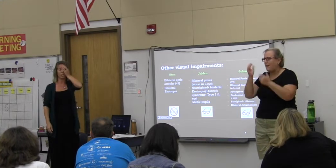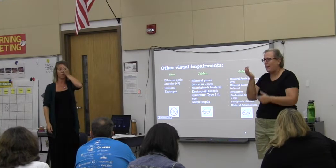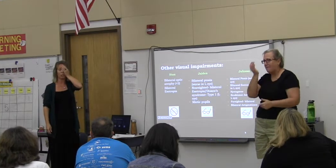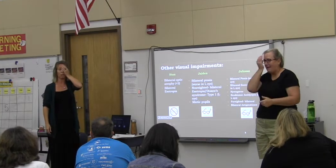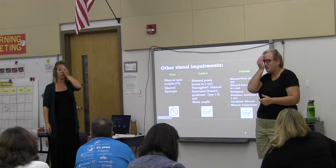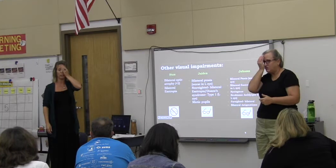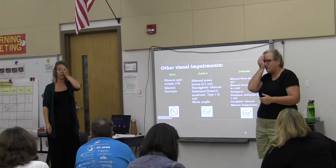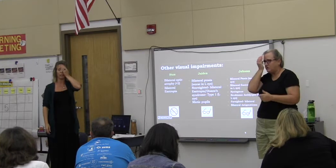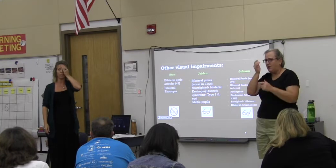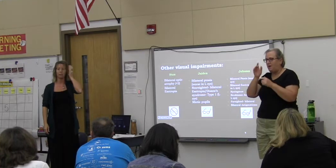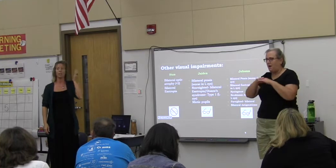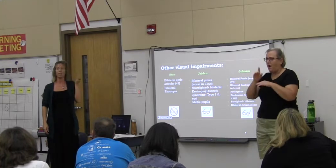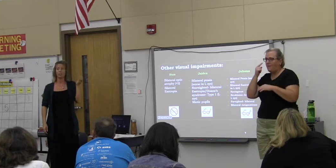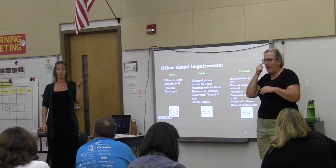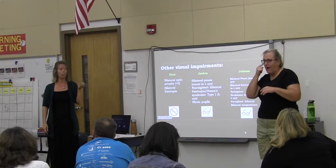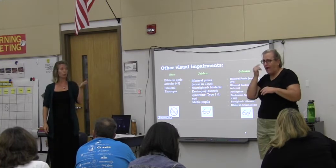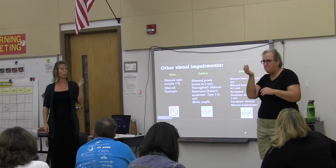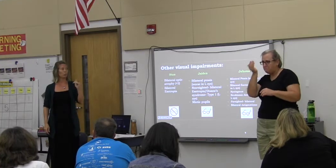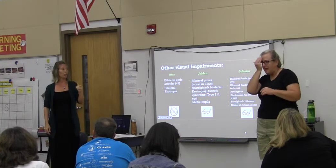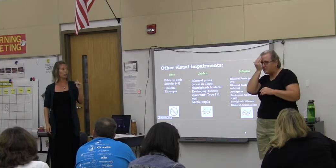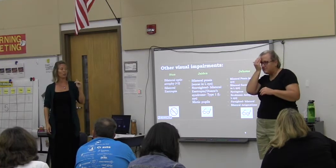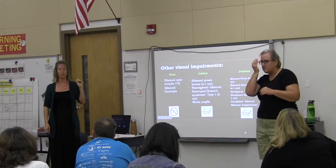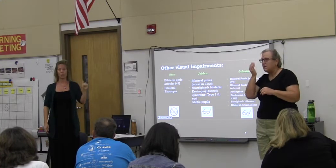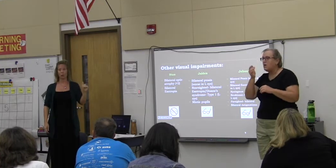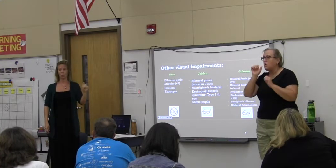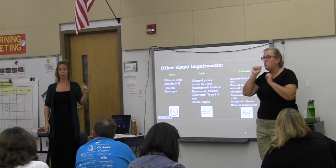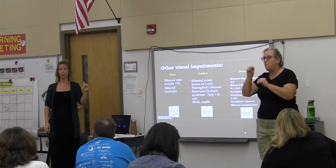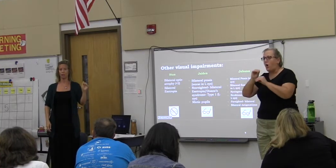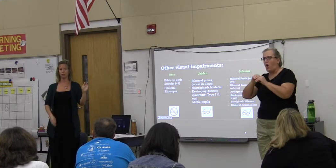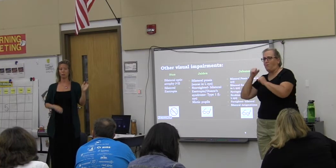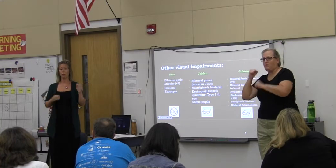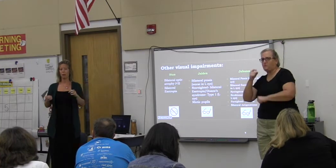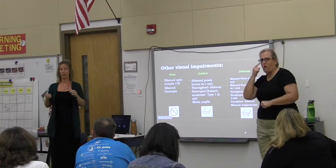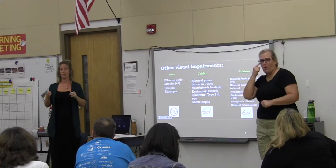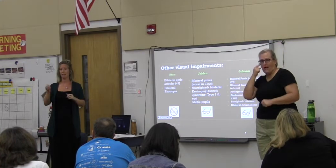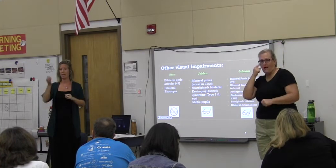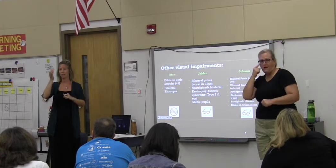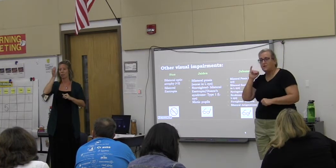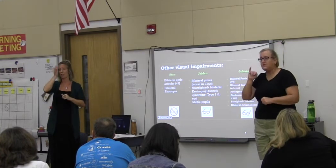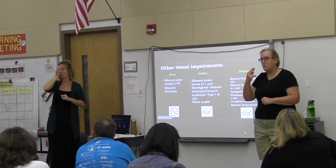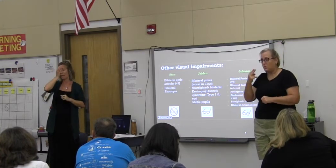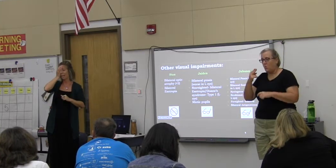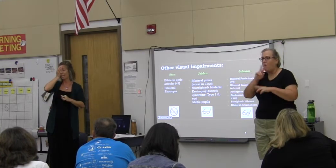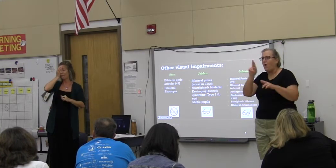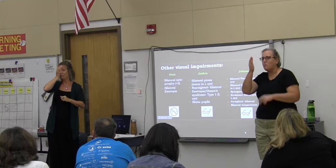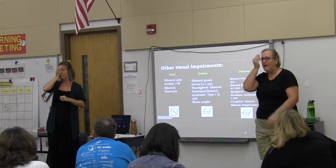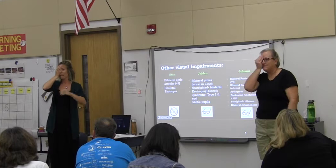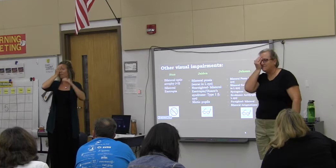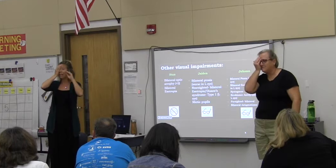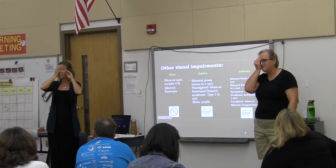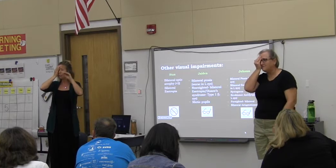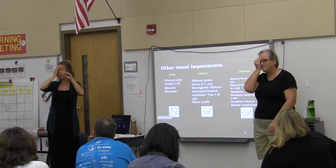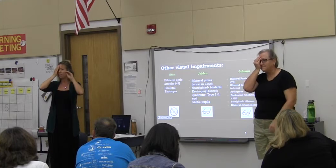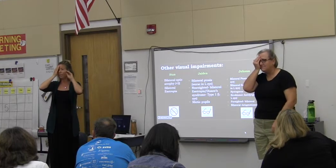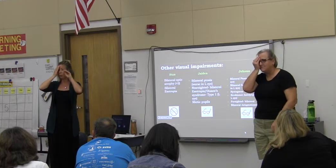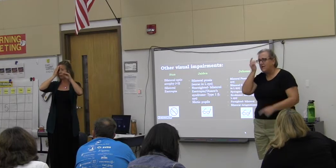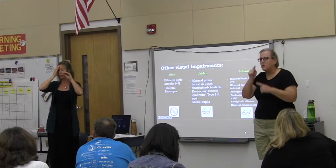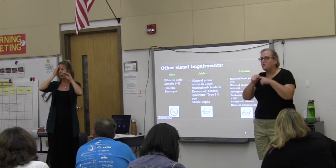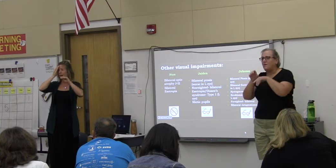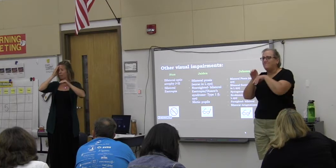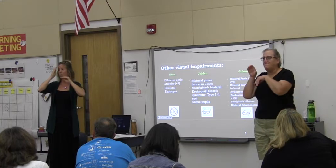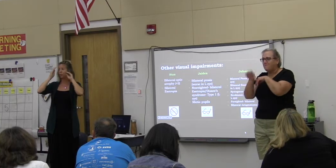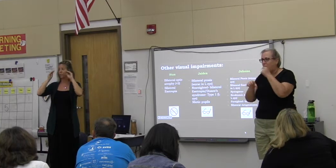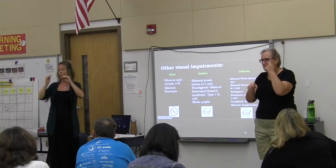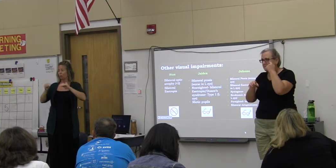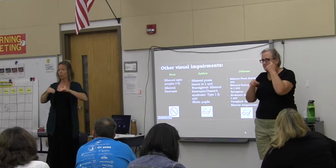a patch that goes over their eye. So you put it on the stronger eye. So Johan gets patched on his right eye, and that's forcing his